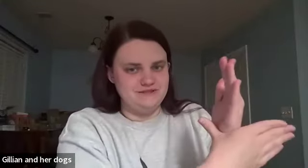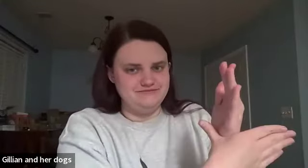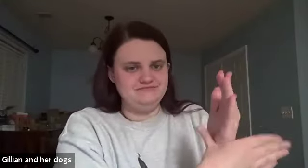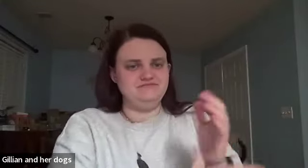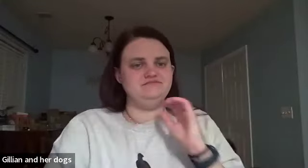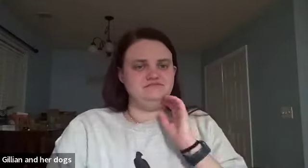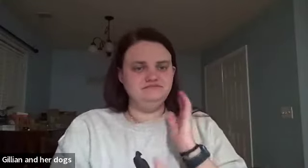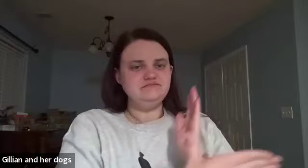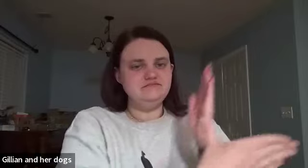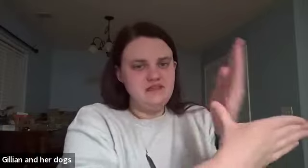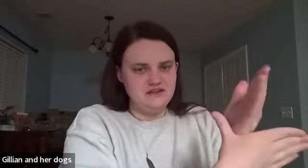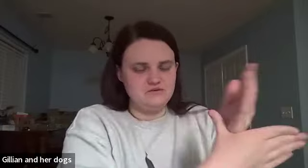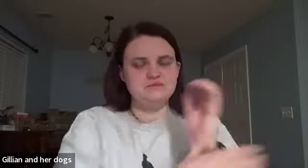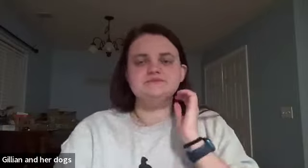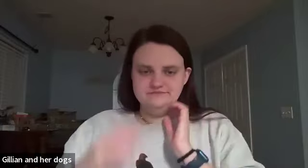interrupt. Interrupt.